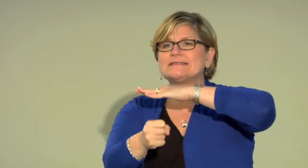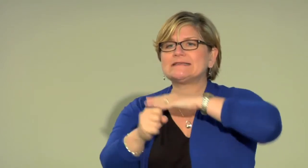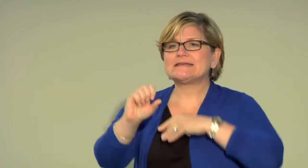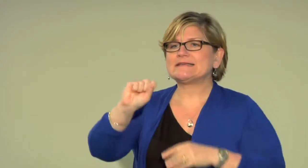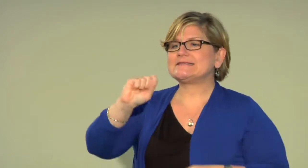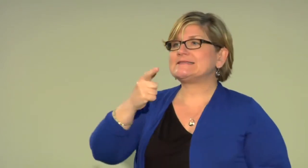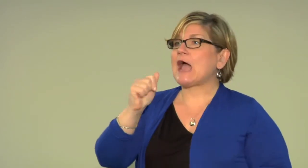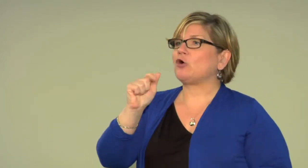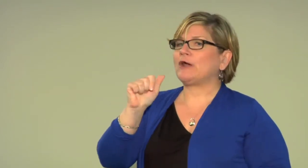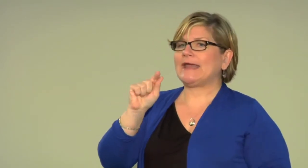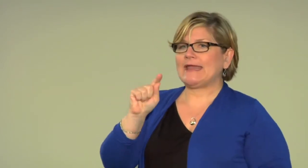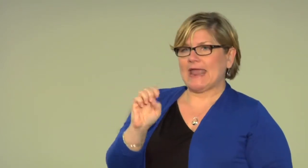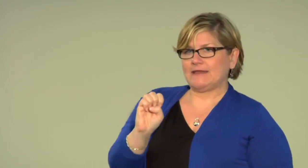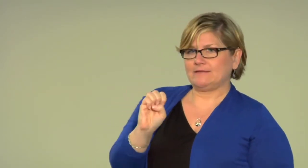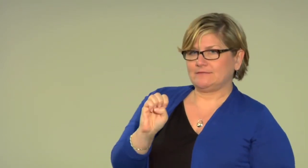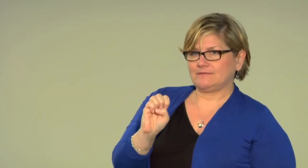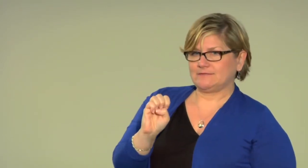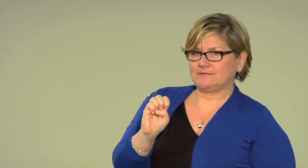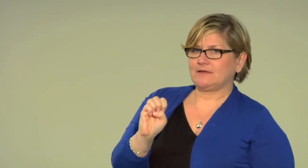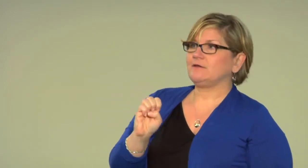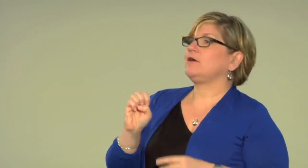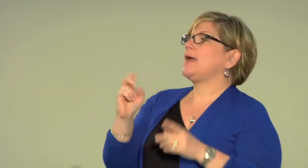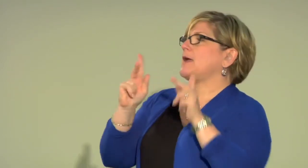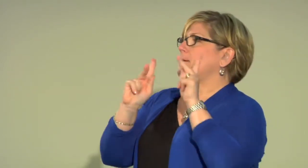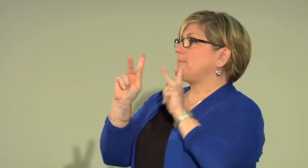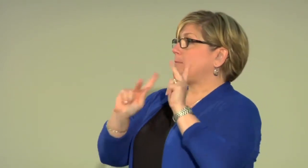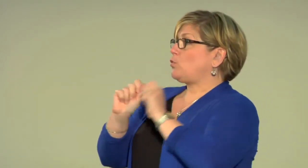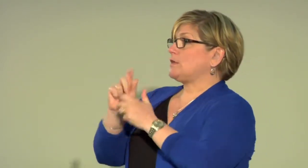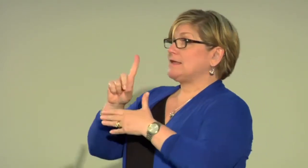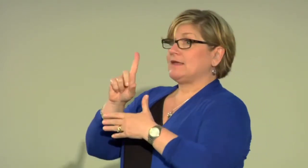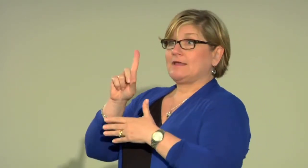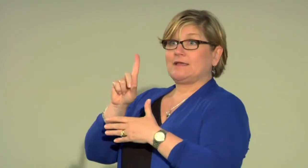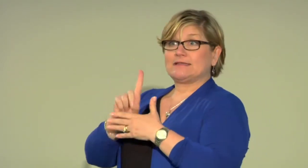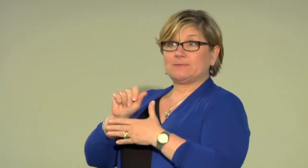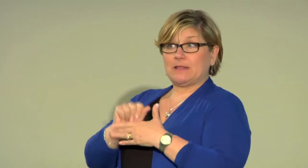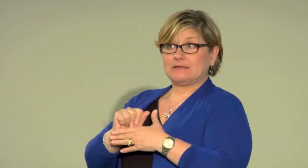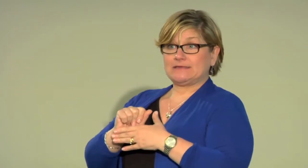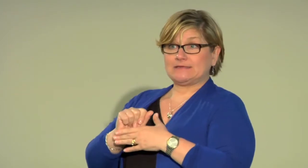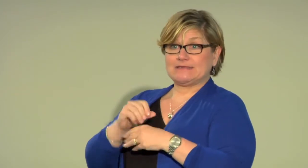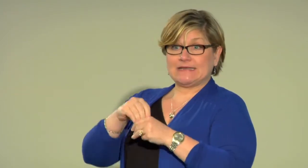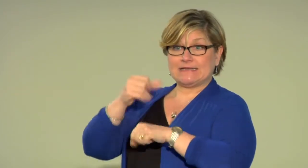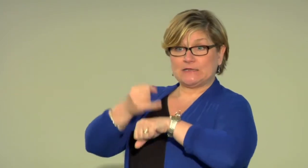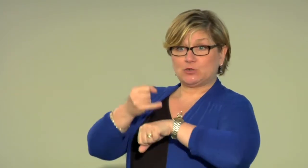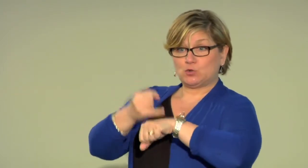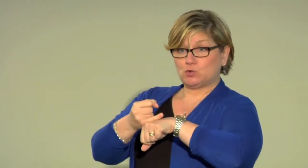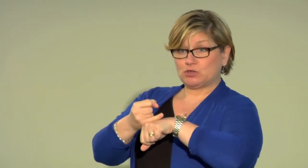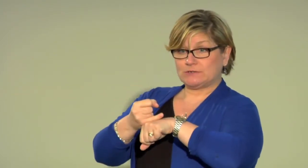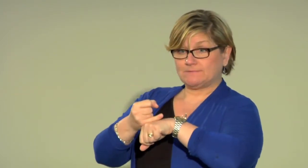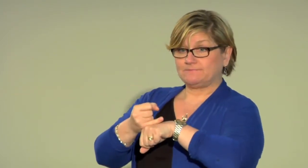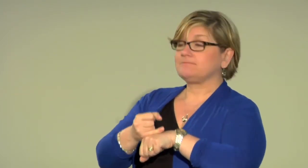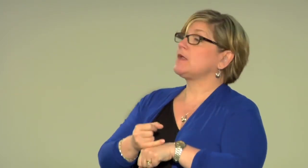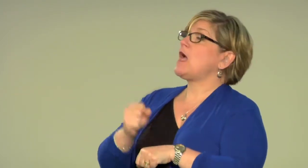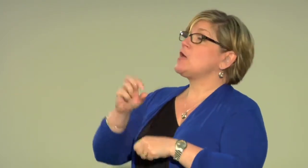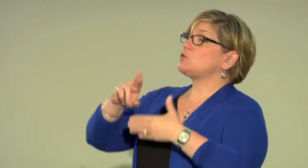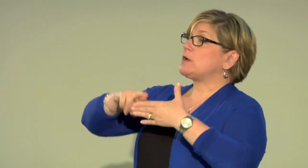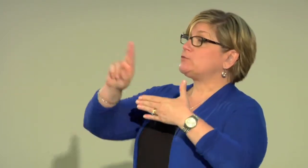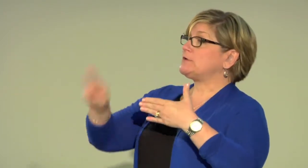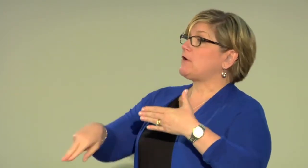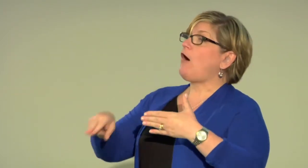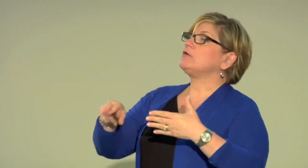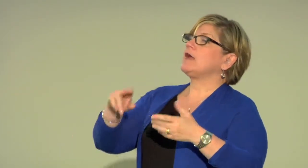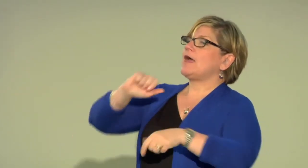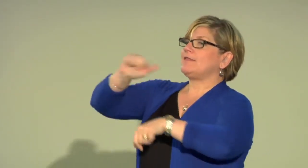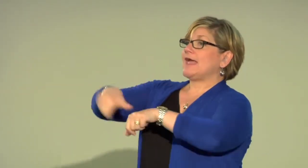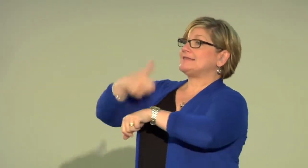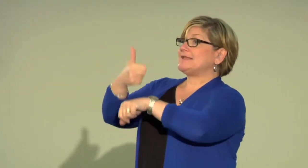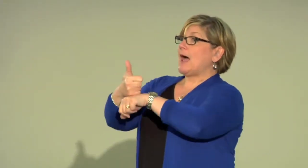then decided upon that it was unlawful to desegregate people with disabilities in institutions.